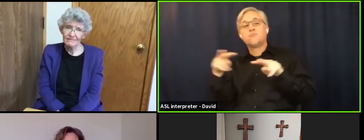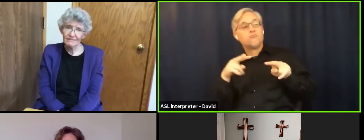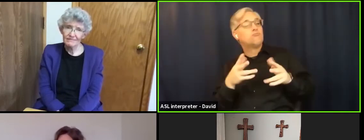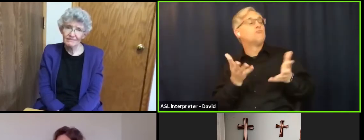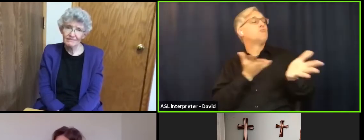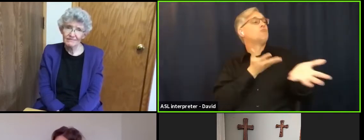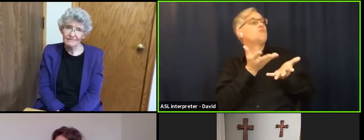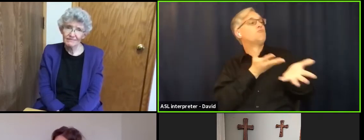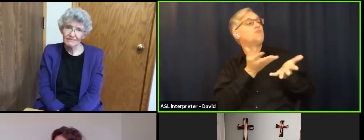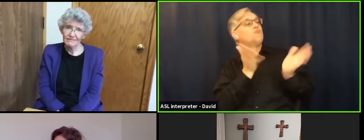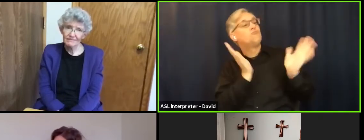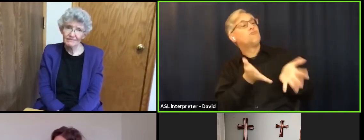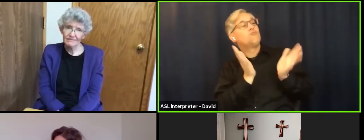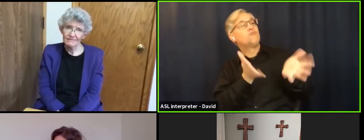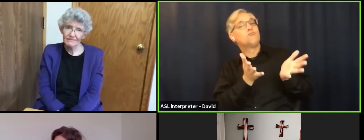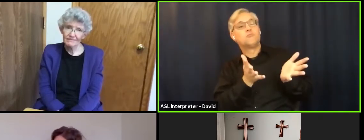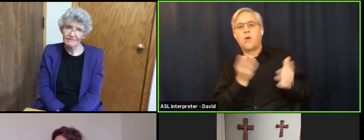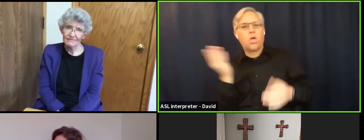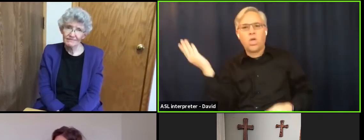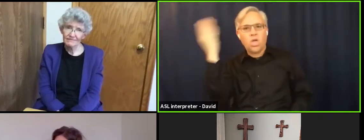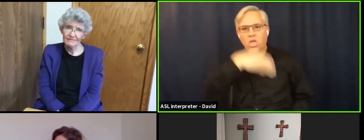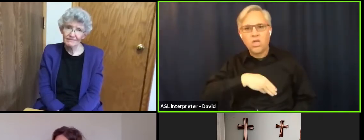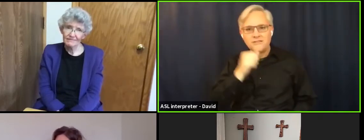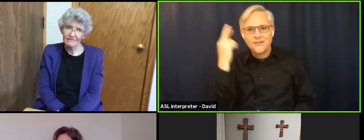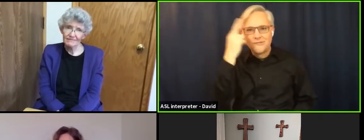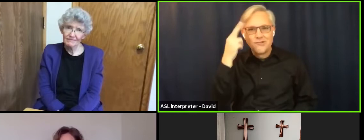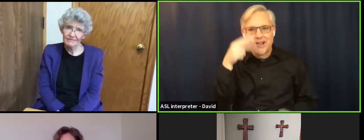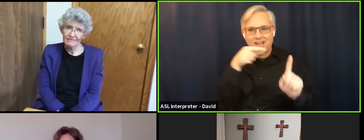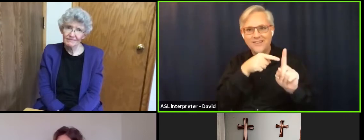unable to recognize him.